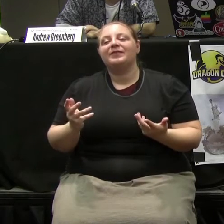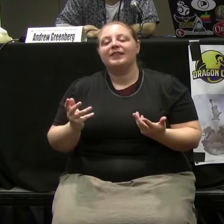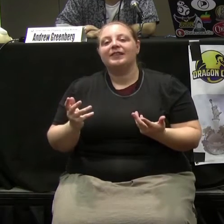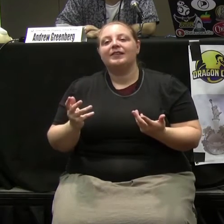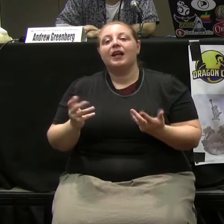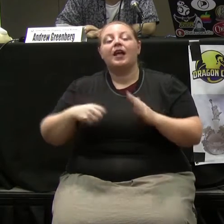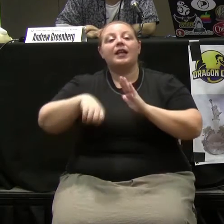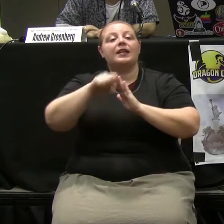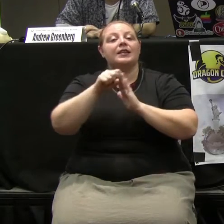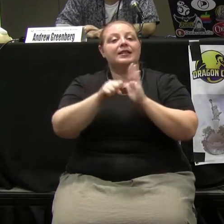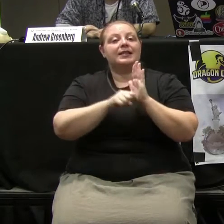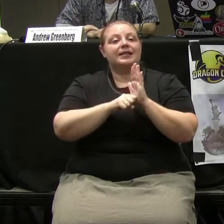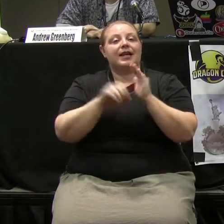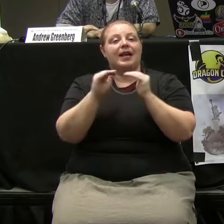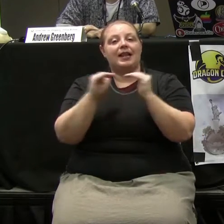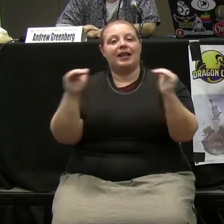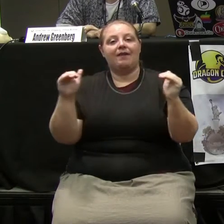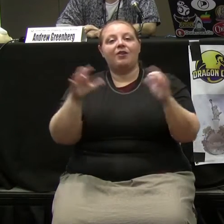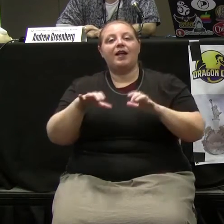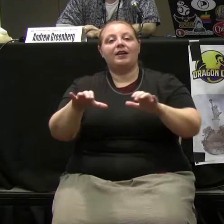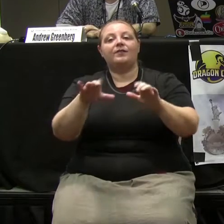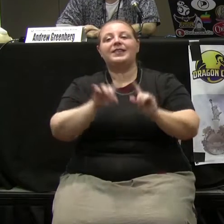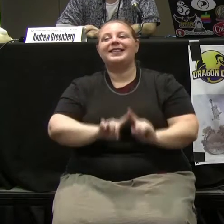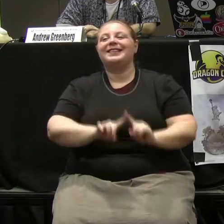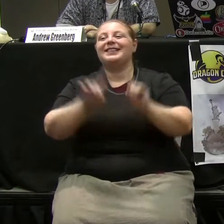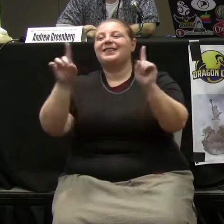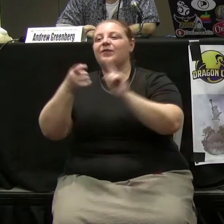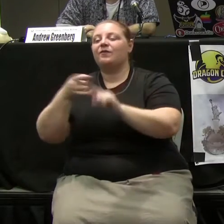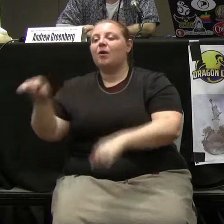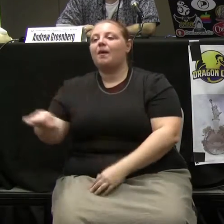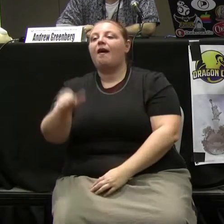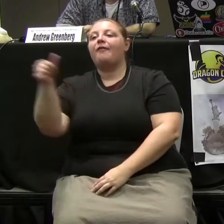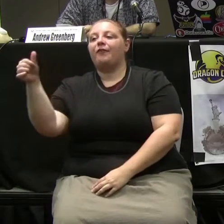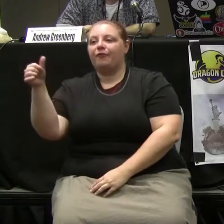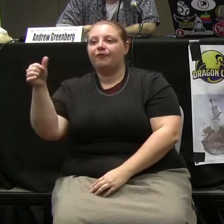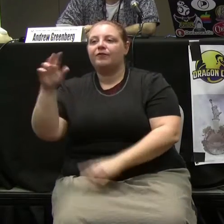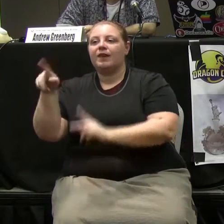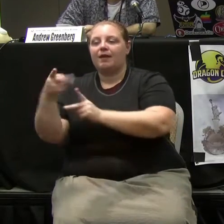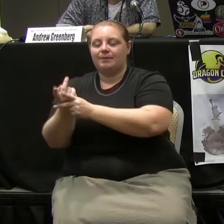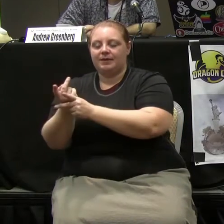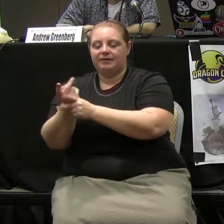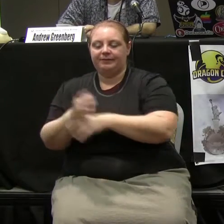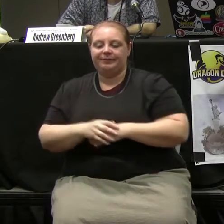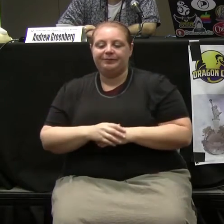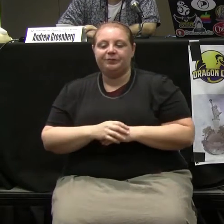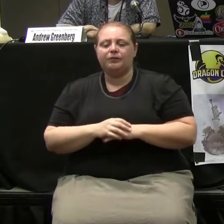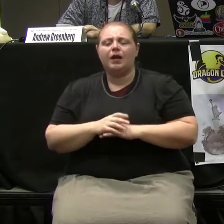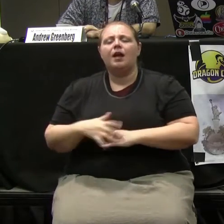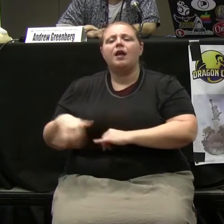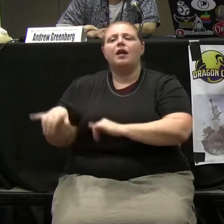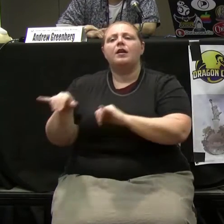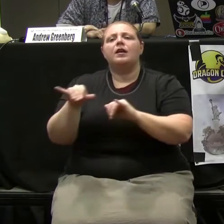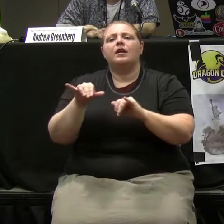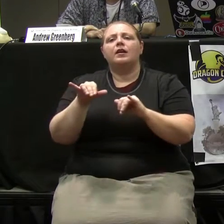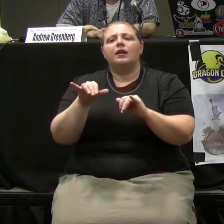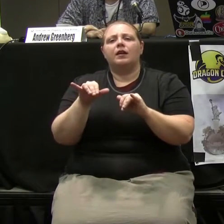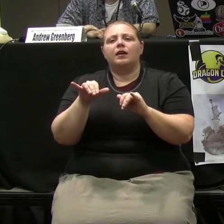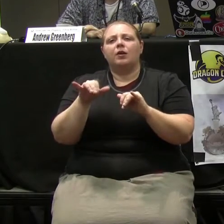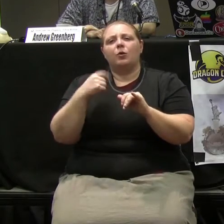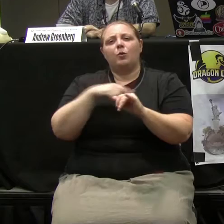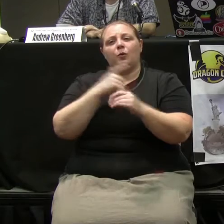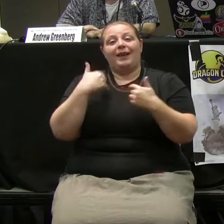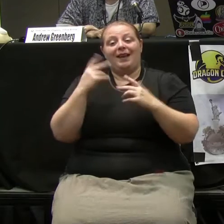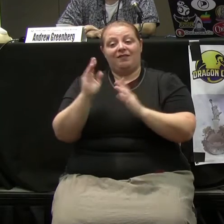how state-level activism differs from other activism. As I said, it's very common for people to come in on very